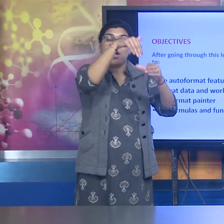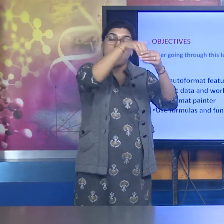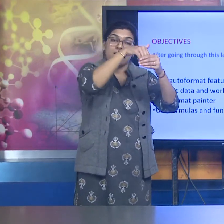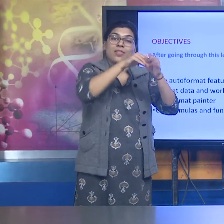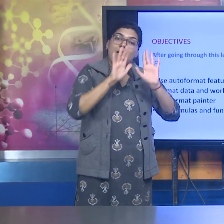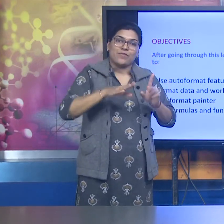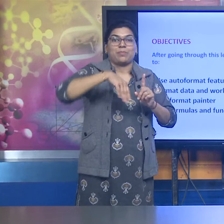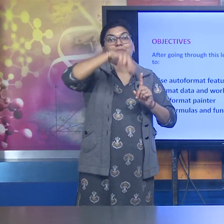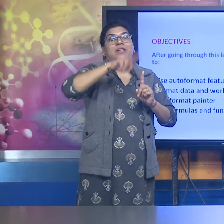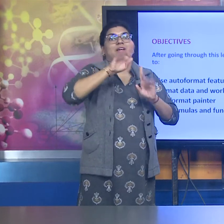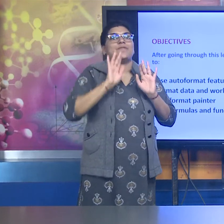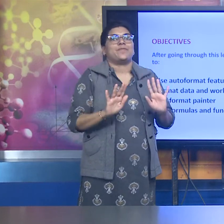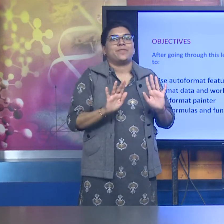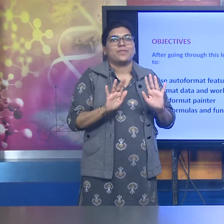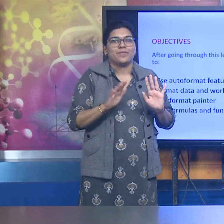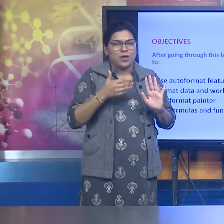format painter.